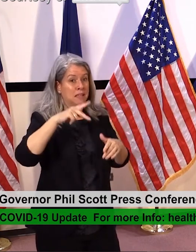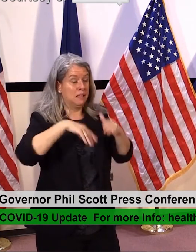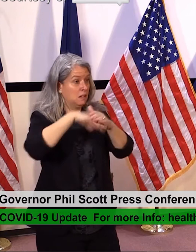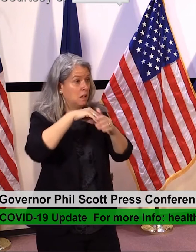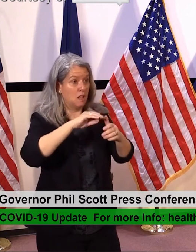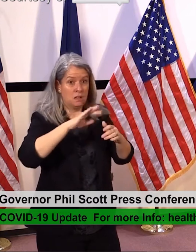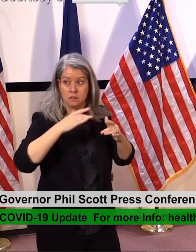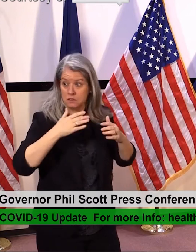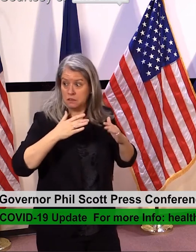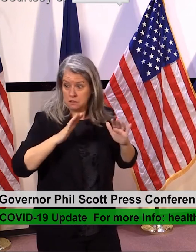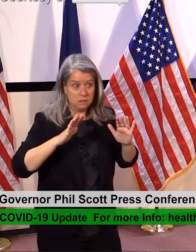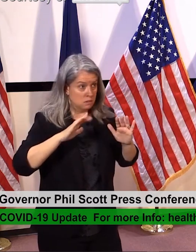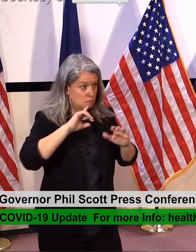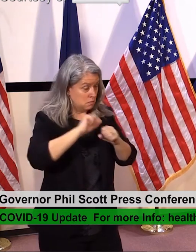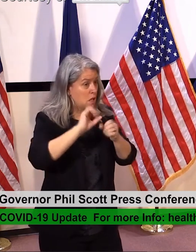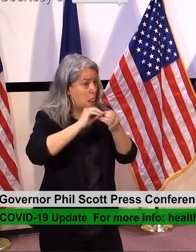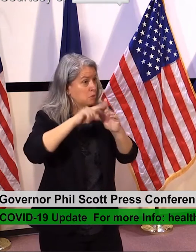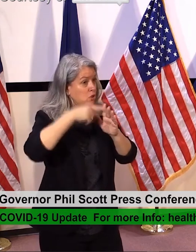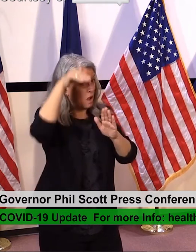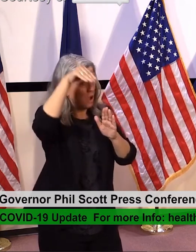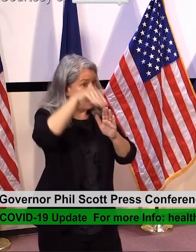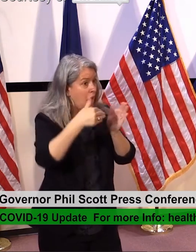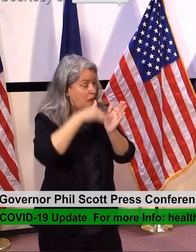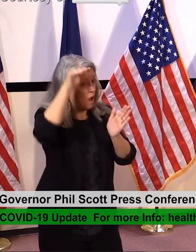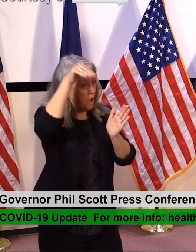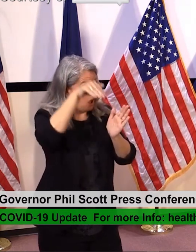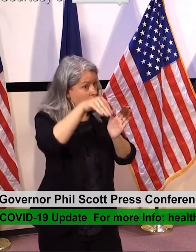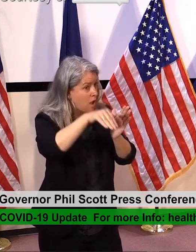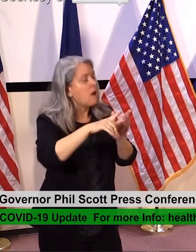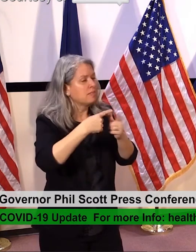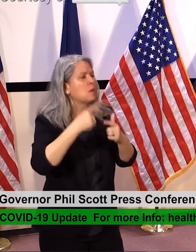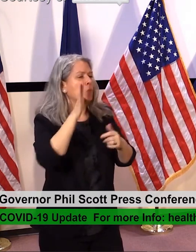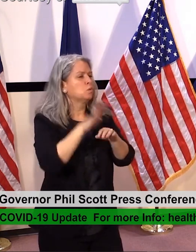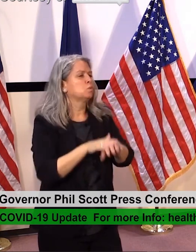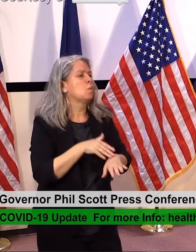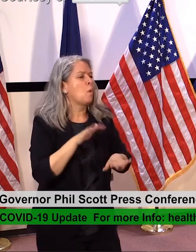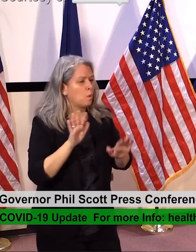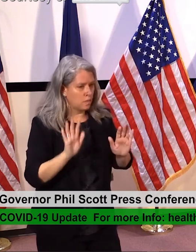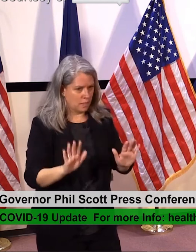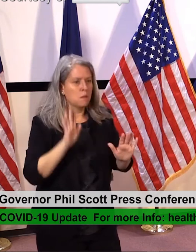we've done so, and then we'll mitigate our way out of this as well.